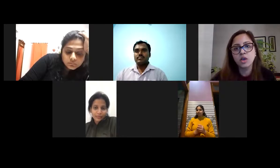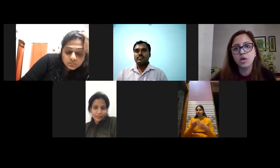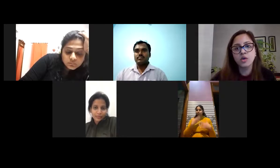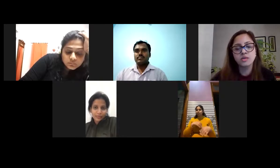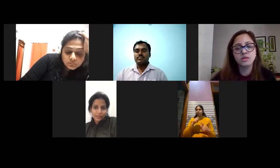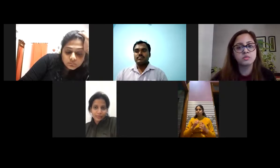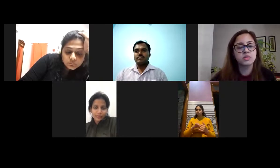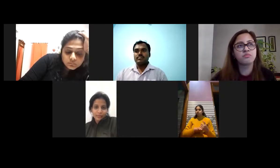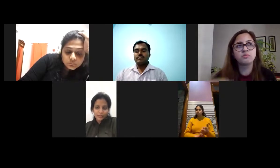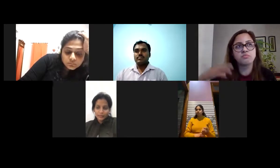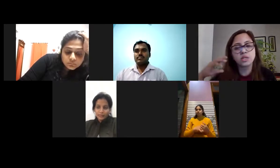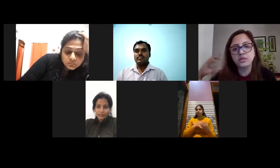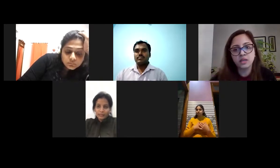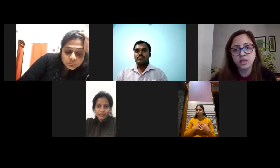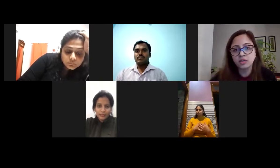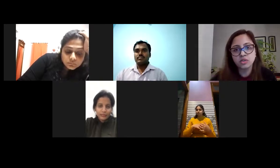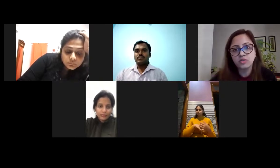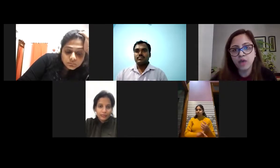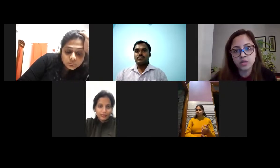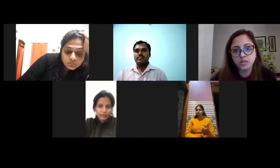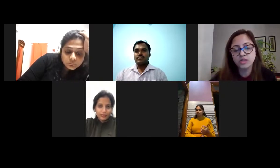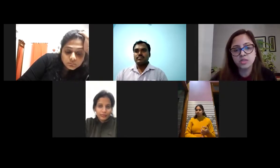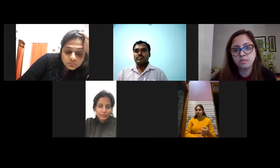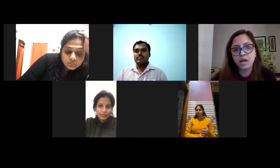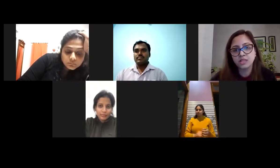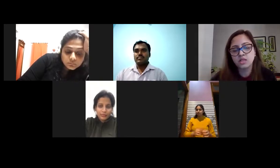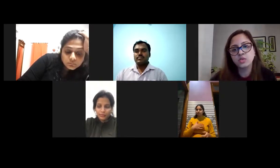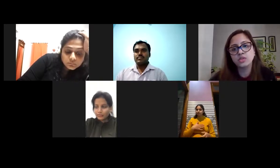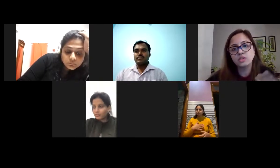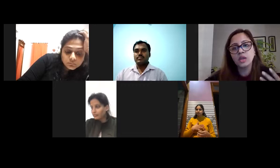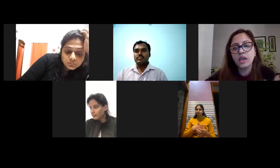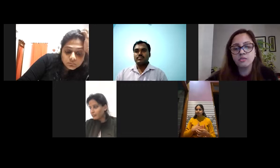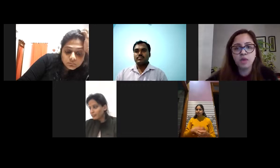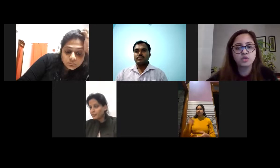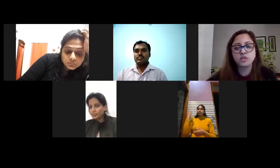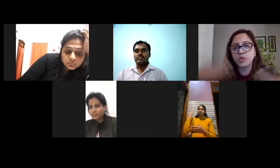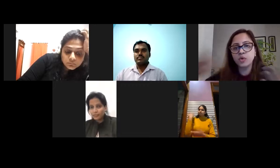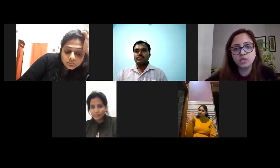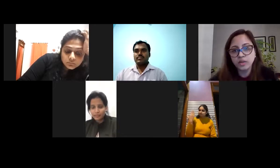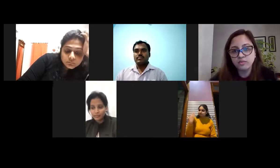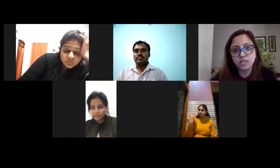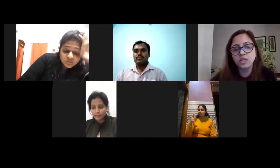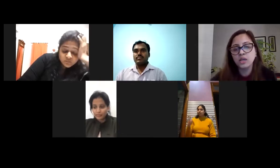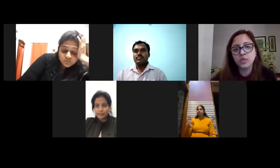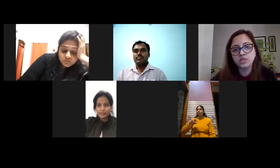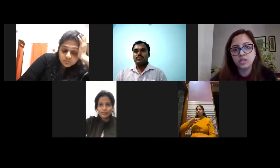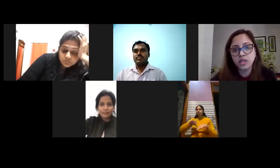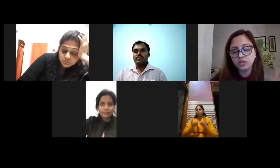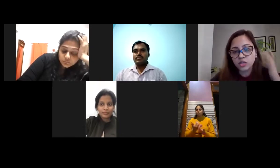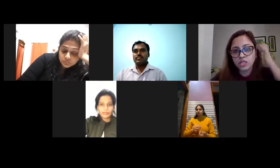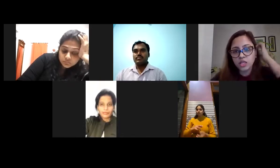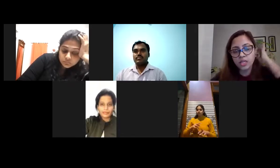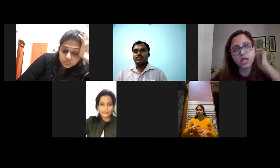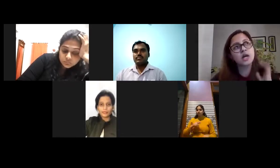conversation, or a mere recollection of how it was in the past and how she responded to every question